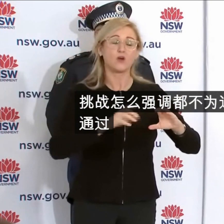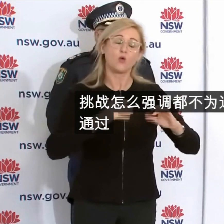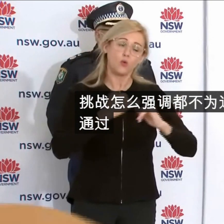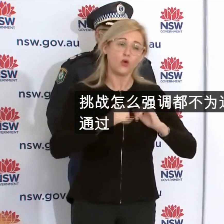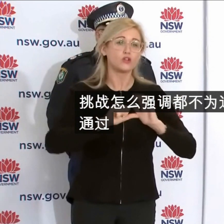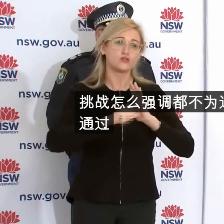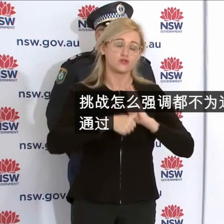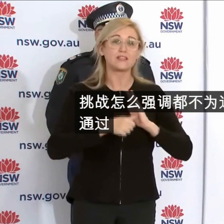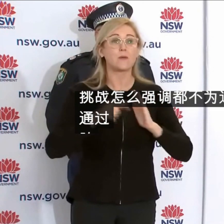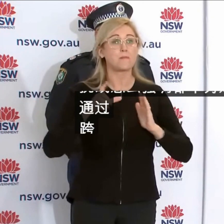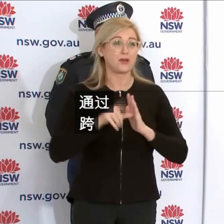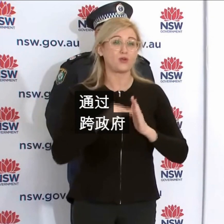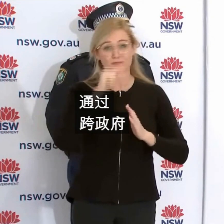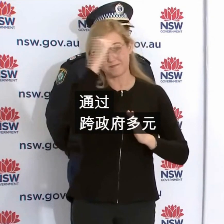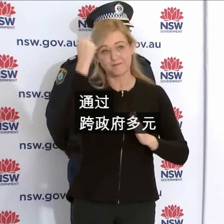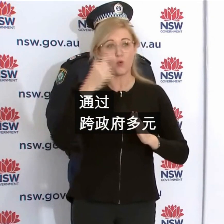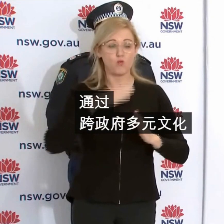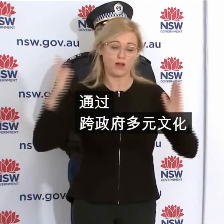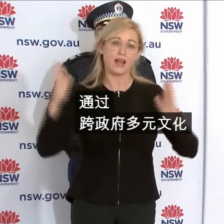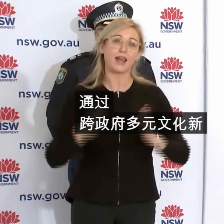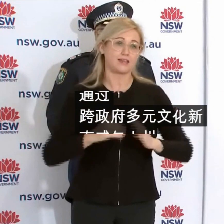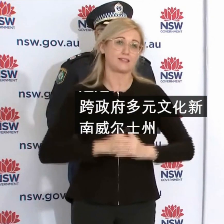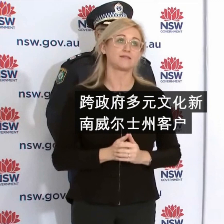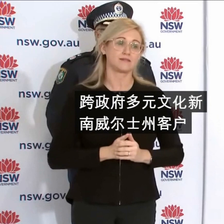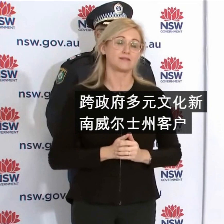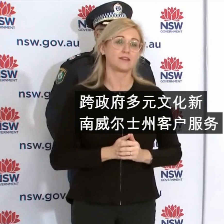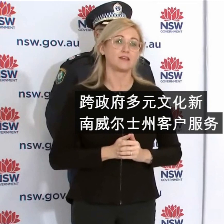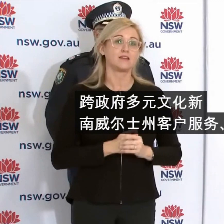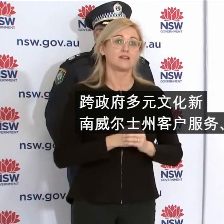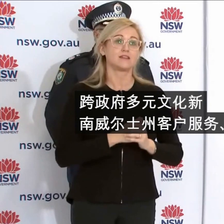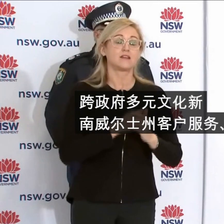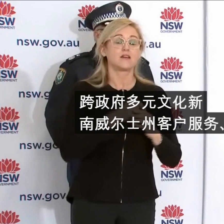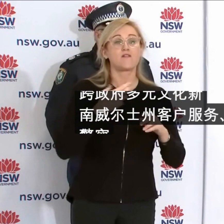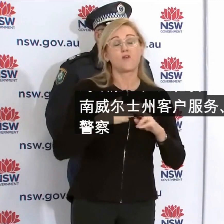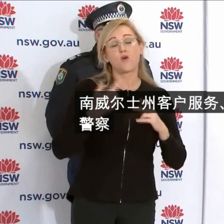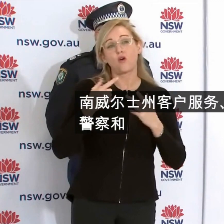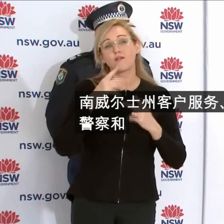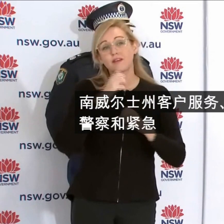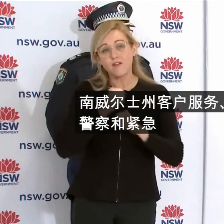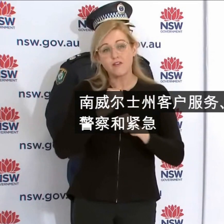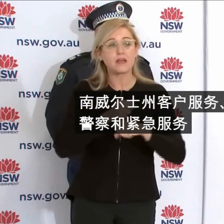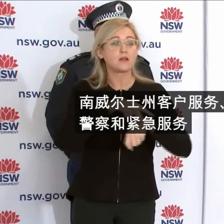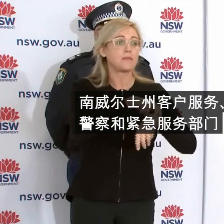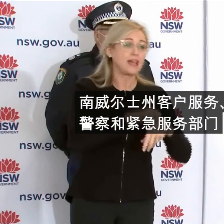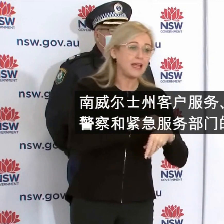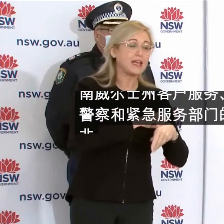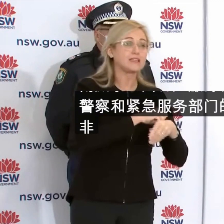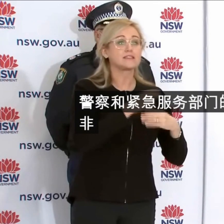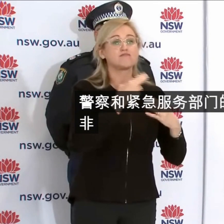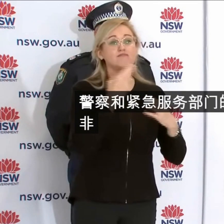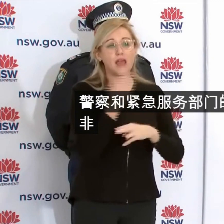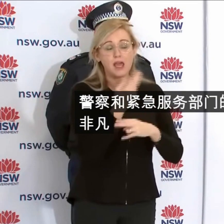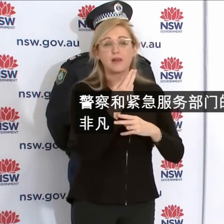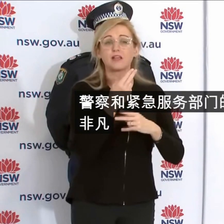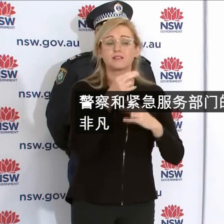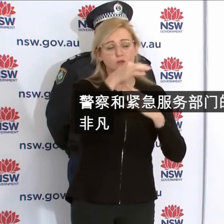through extraordinary partnerships across government, Multicultural New South Wales, customer service, health, police and emergency services, an